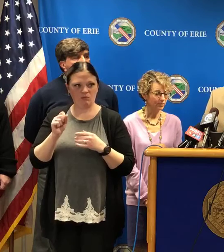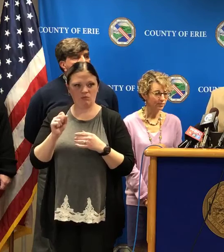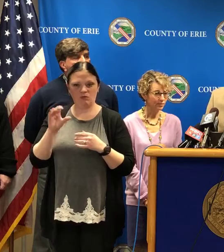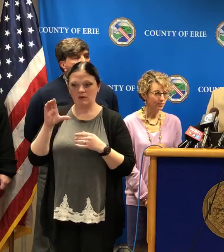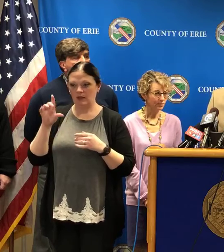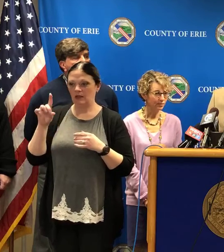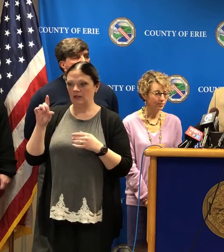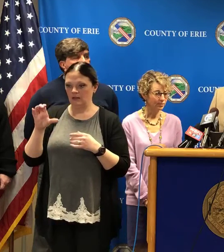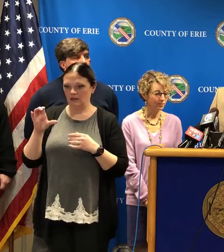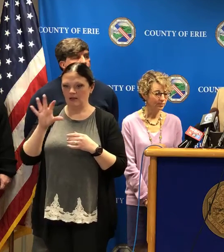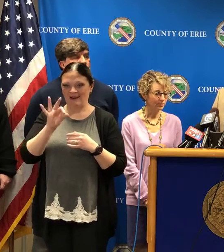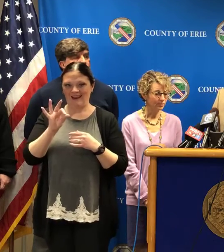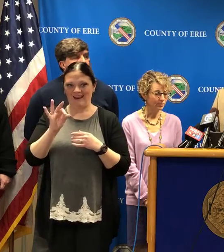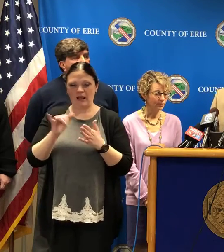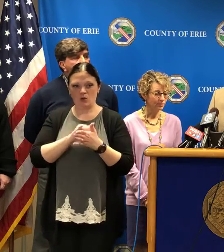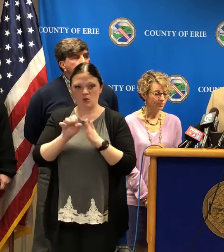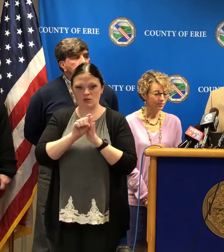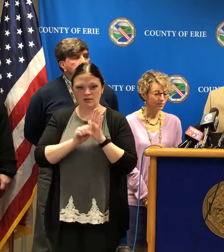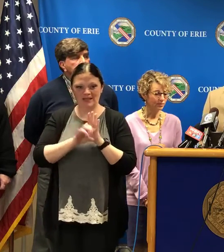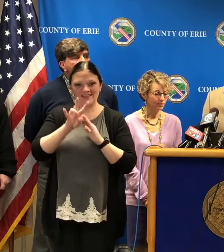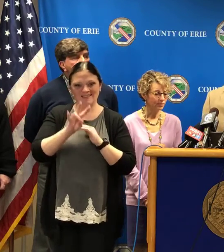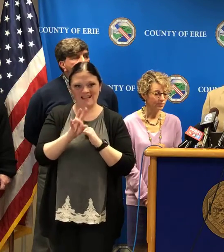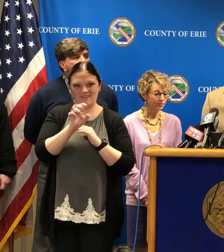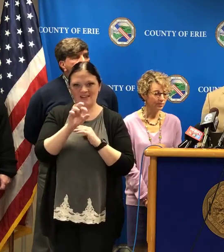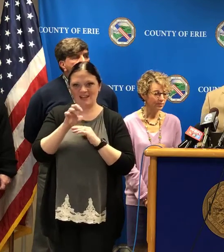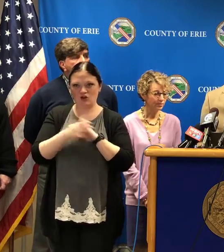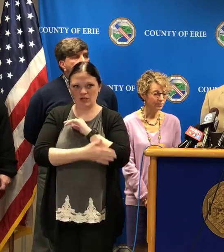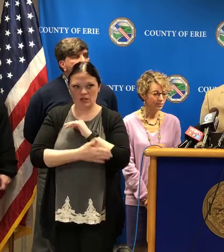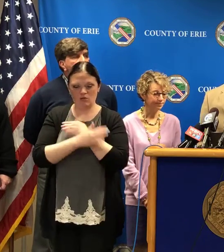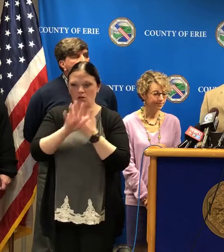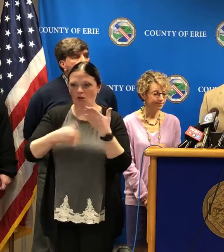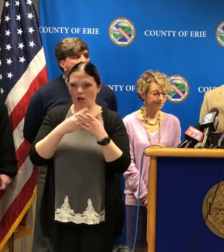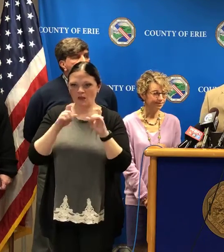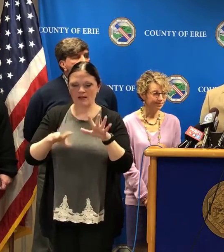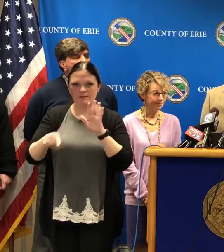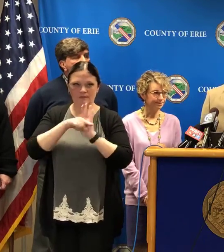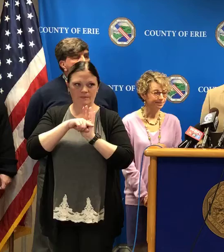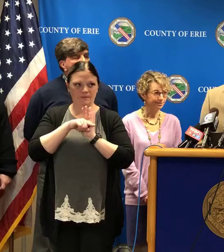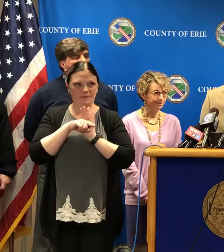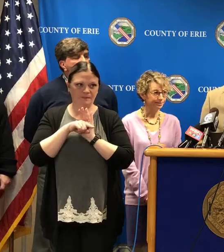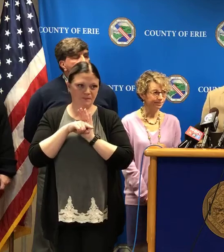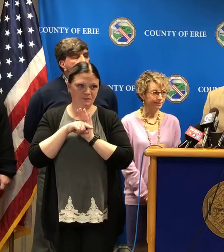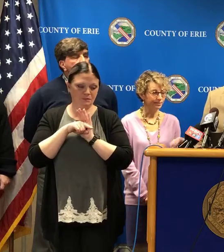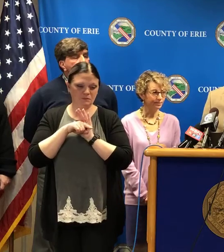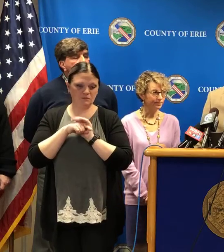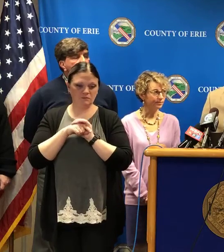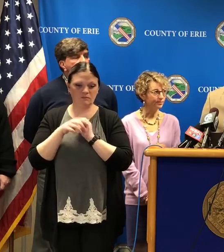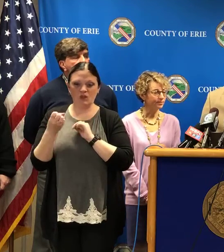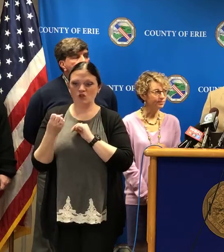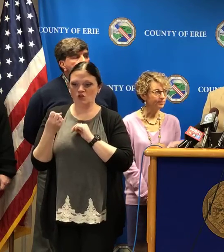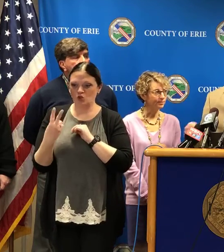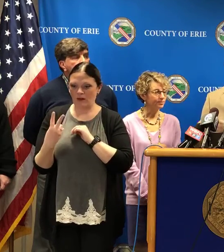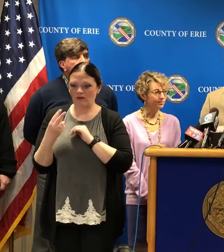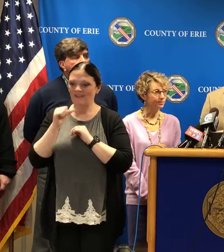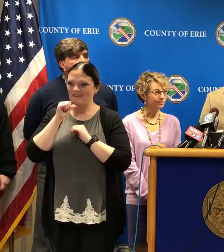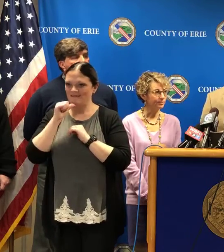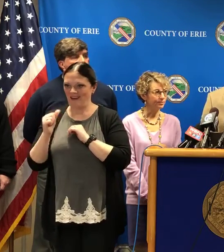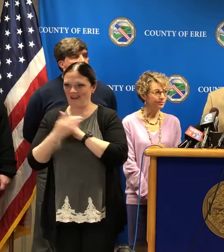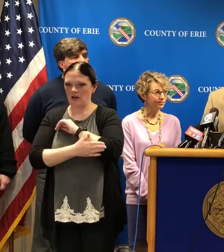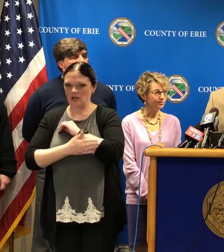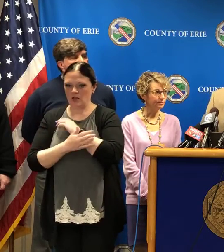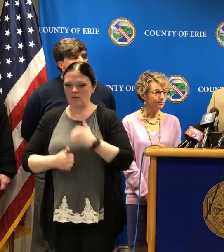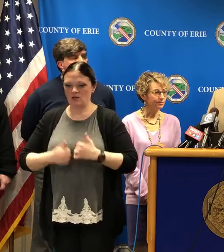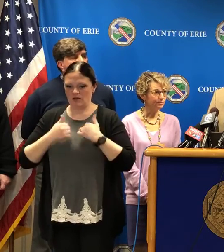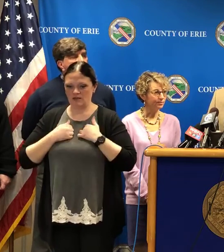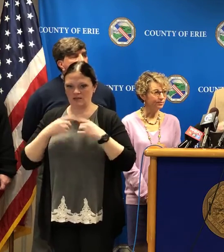CDC, 9 New York State, 7 Erie County, and all of those tests have come back negative. 12 non-county residents have been tested here